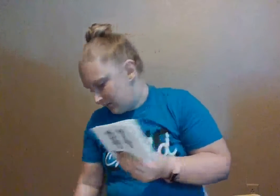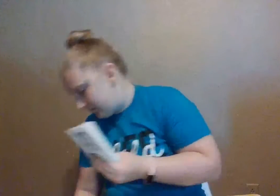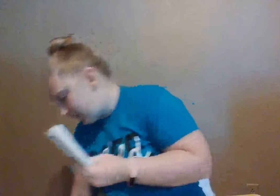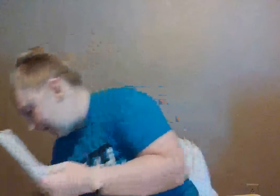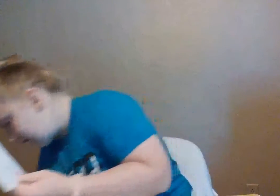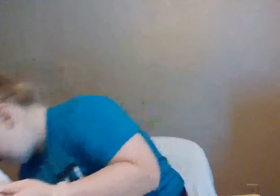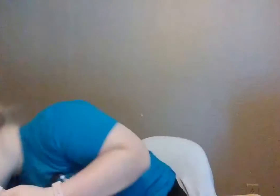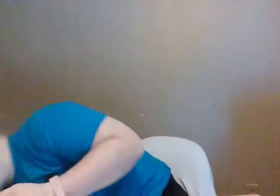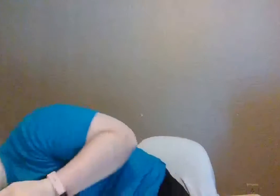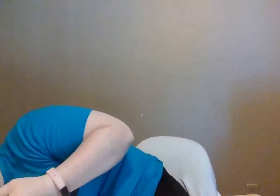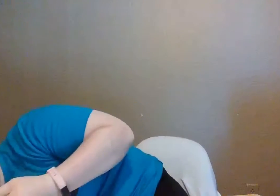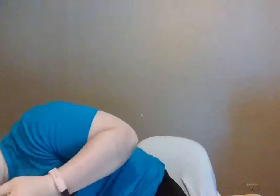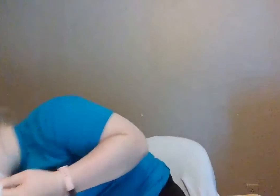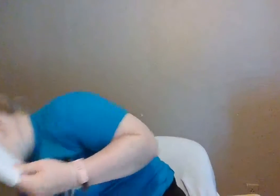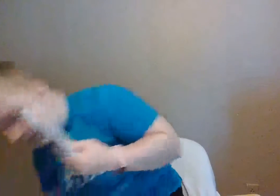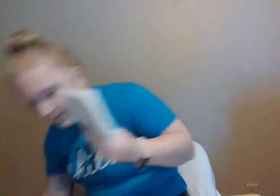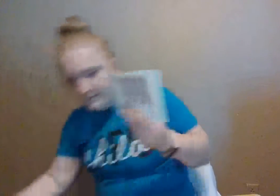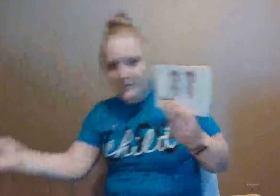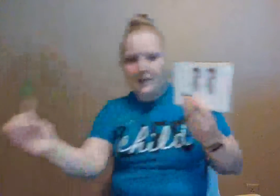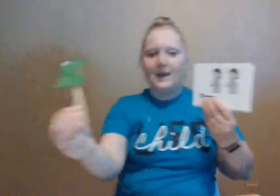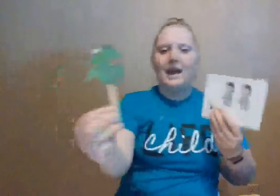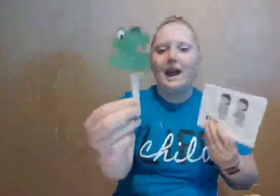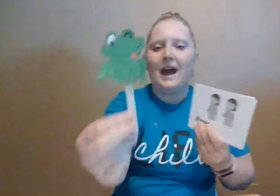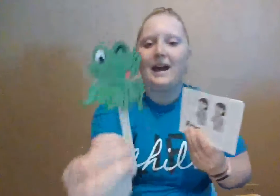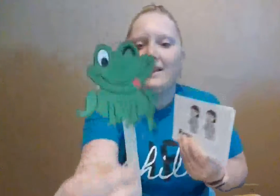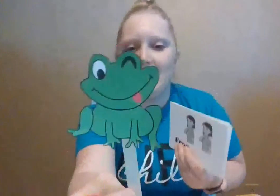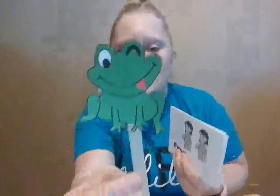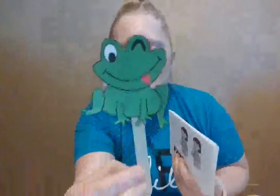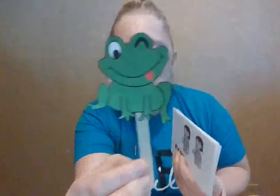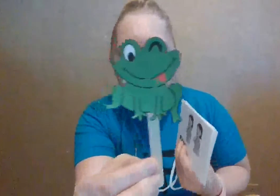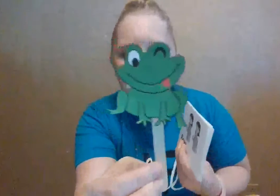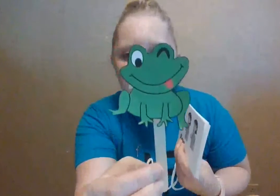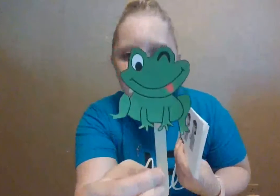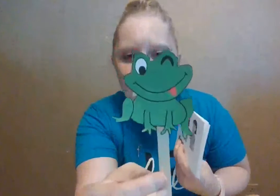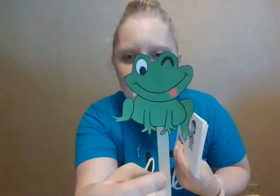Oop, I dropped my frog. And this is our frog.